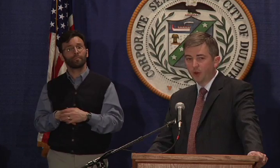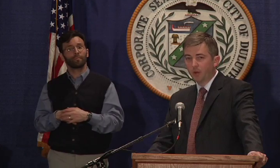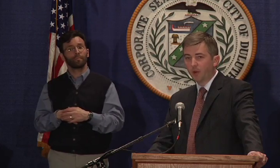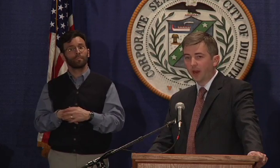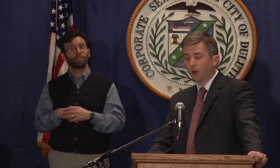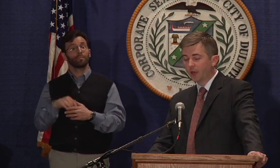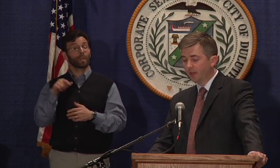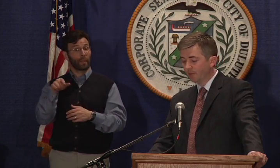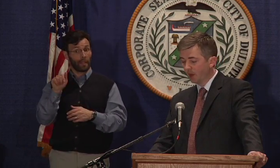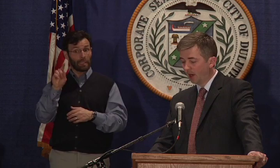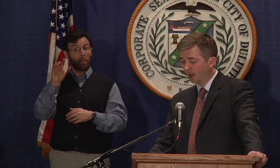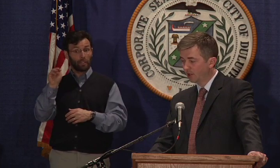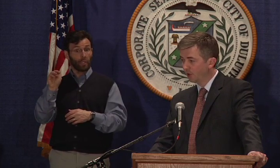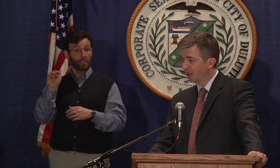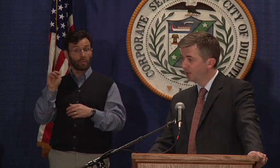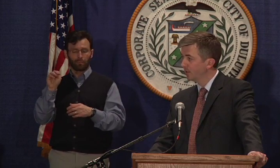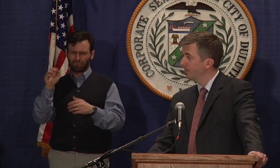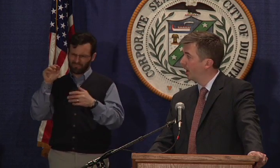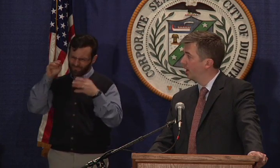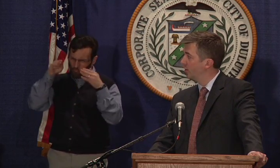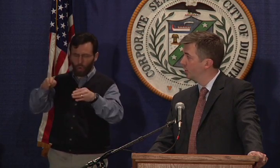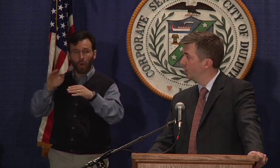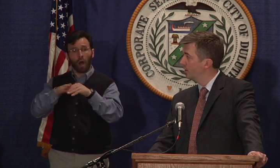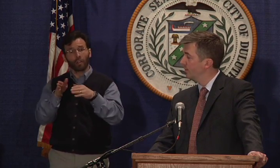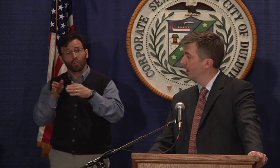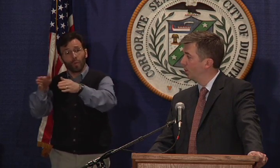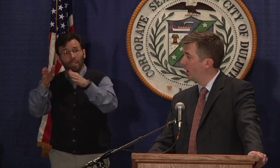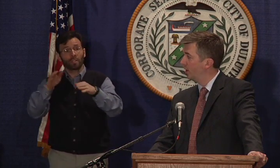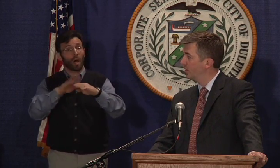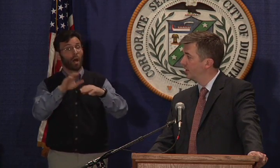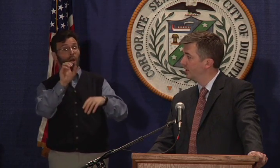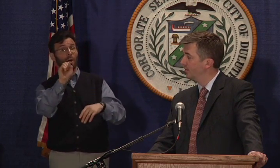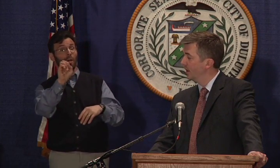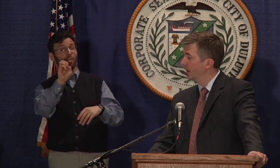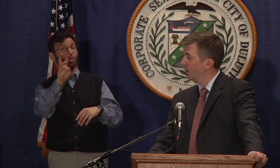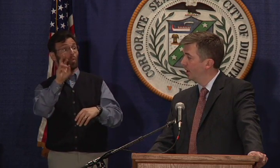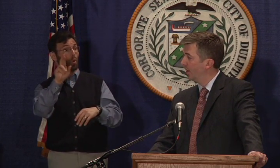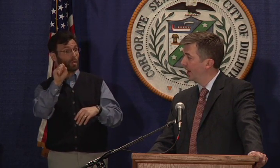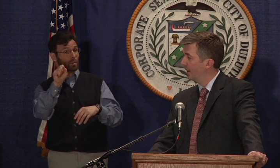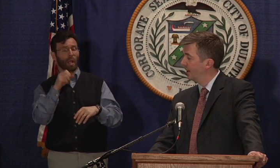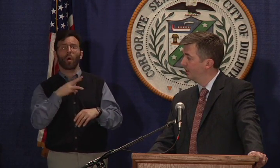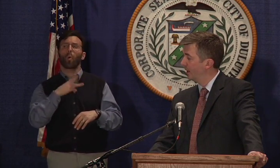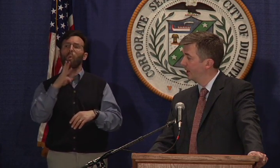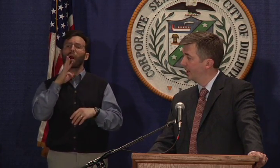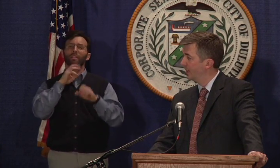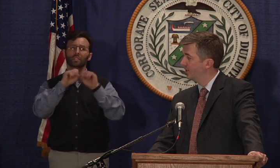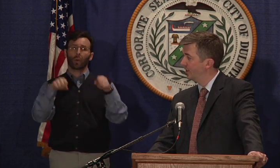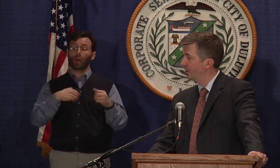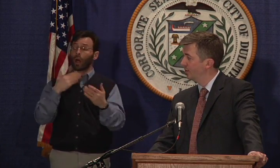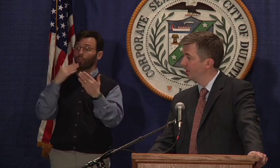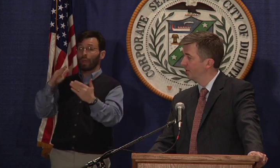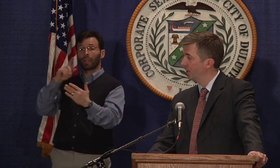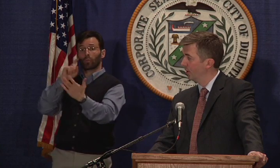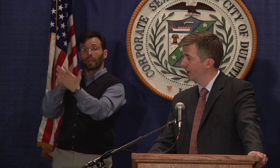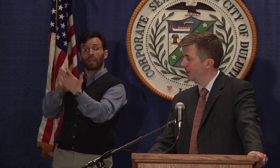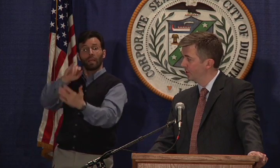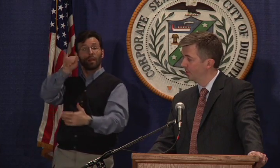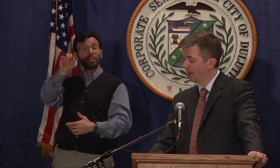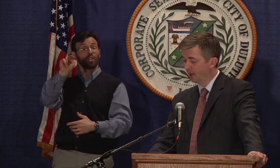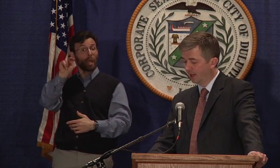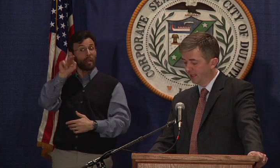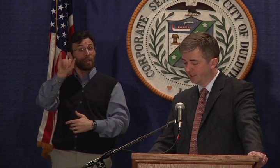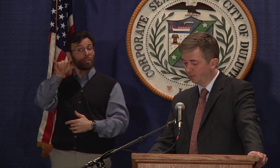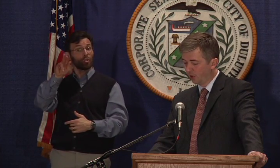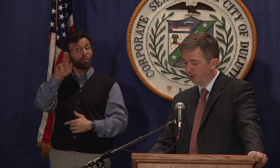We have put a priority on our streets, on our sewers, on our water system. I want to thank and recognize Jen Jolsrud for her